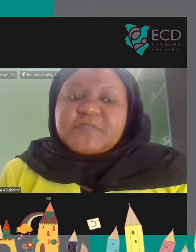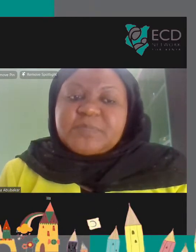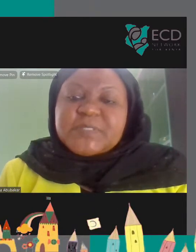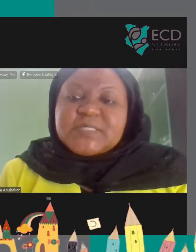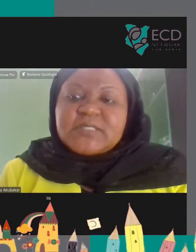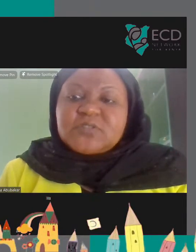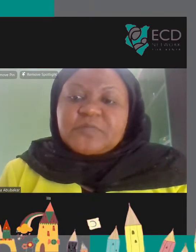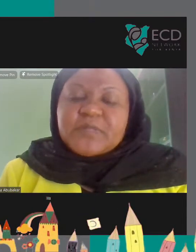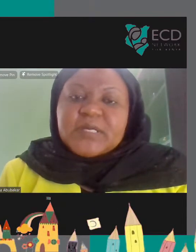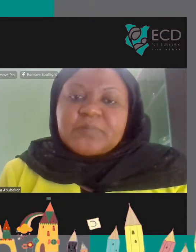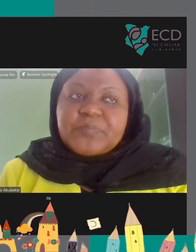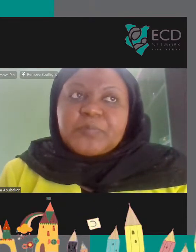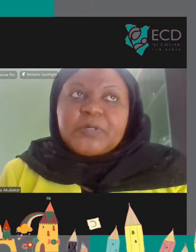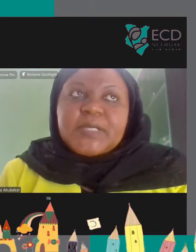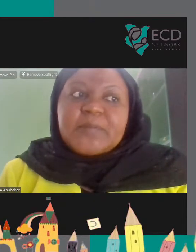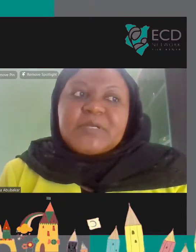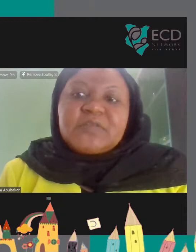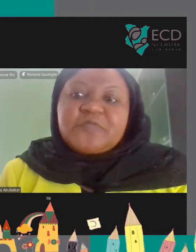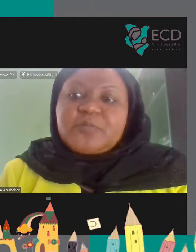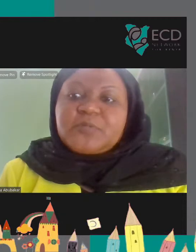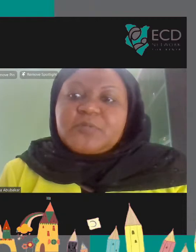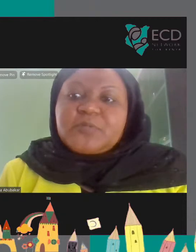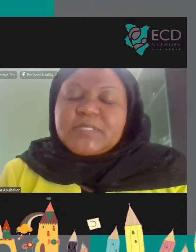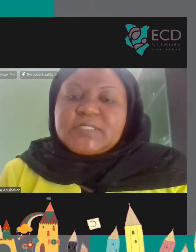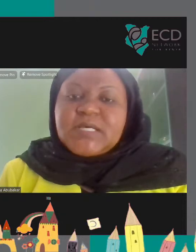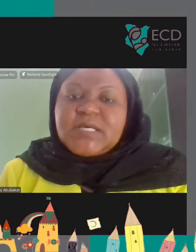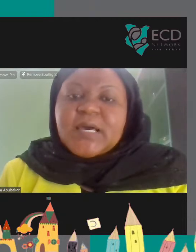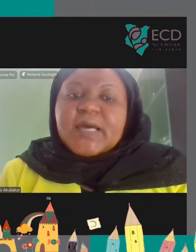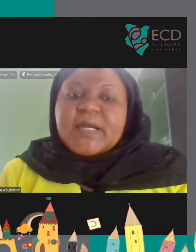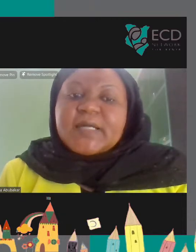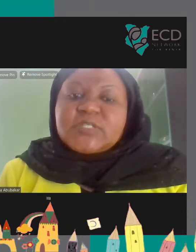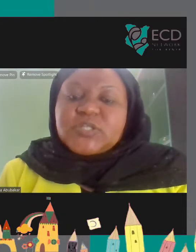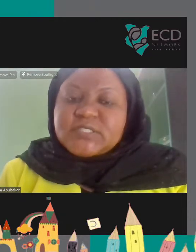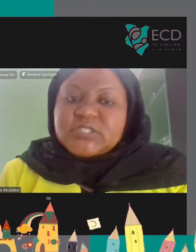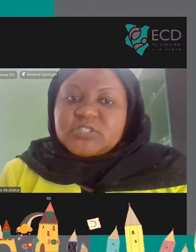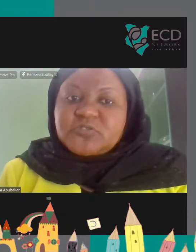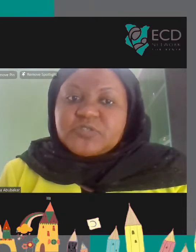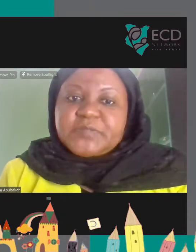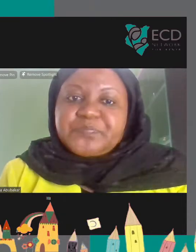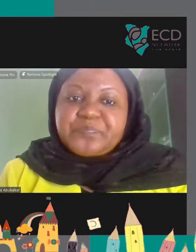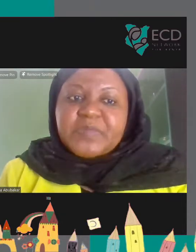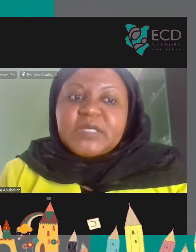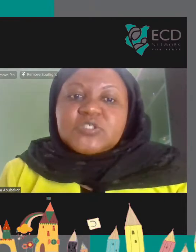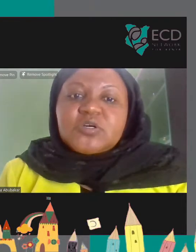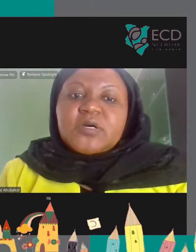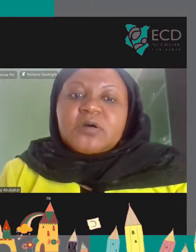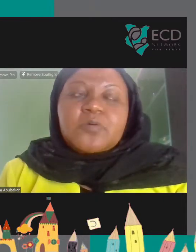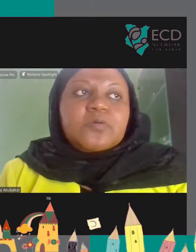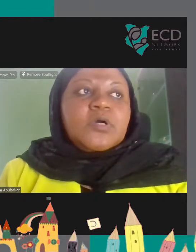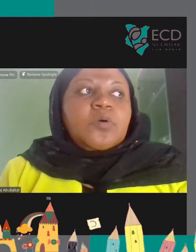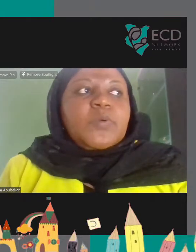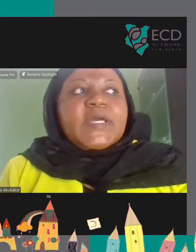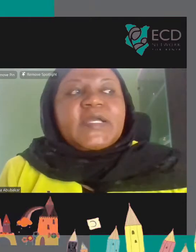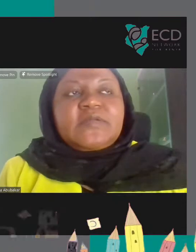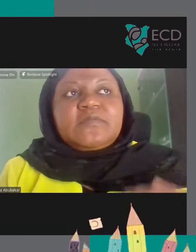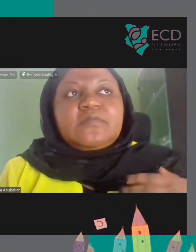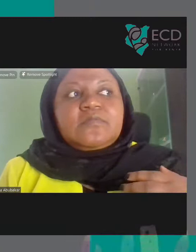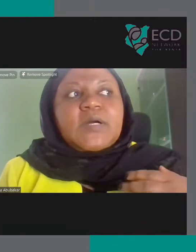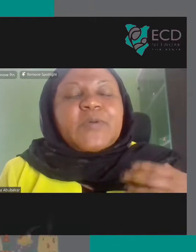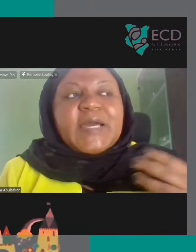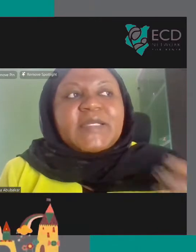that 50% of the people in urban informal settlements are actually children. So we